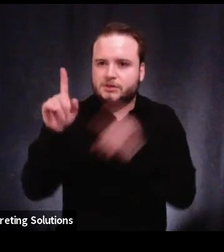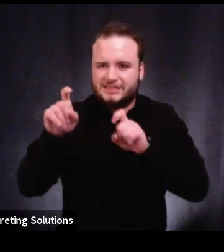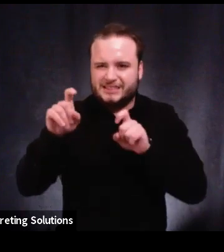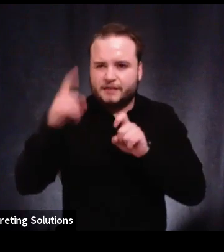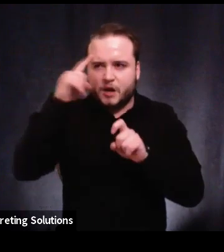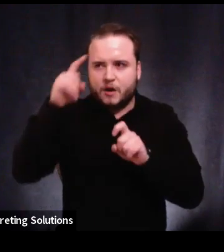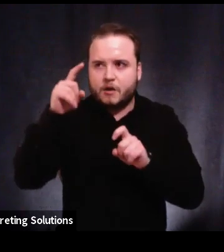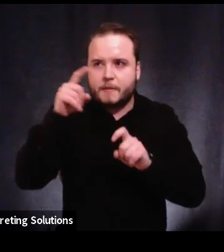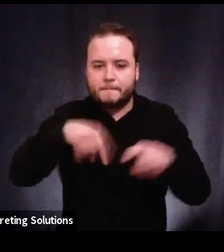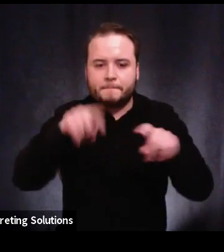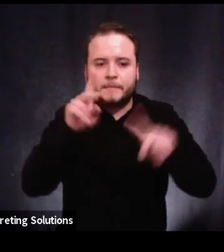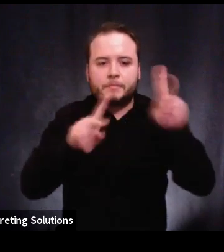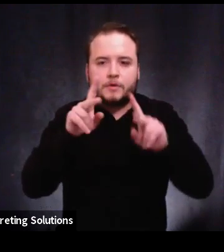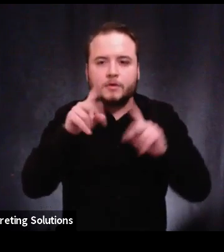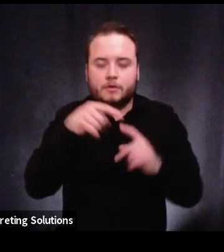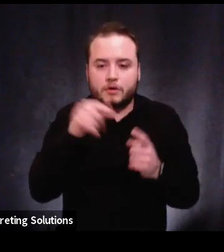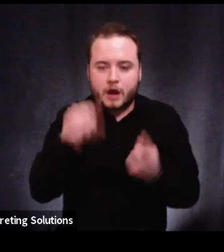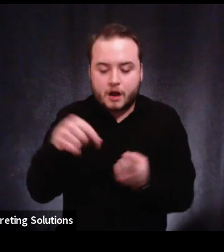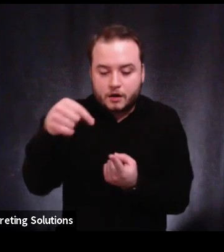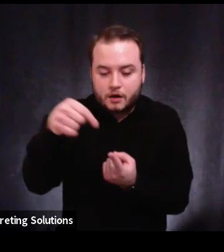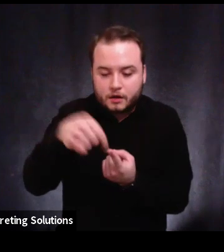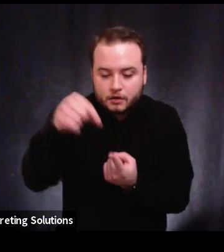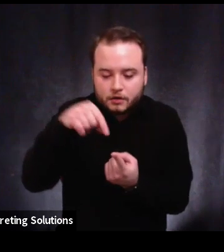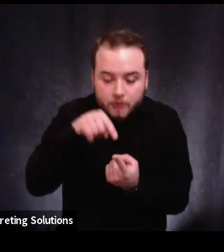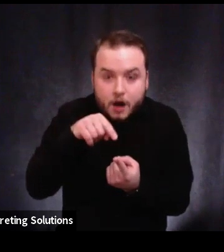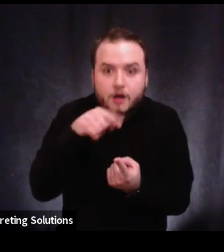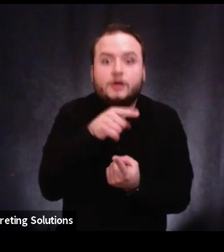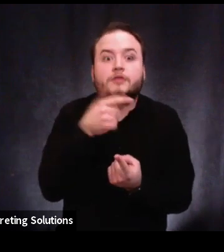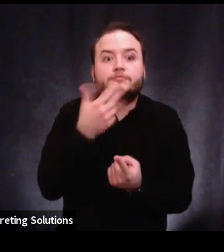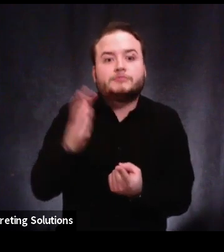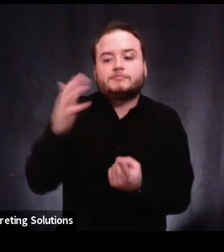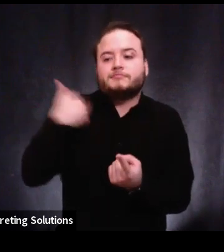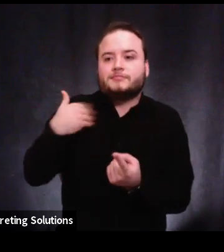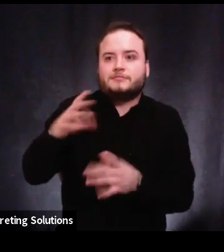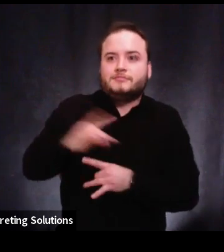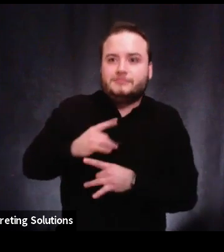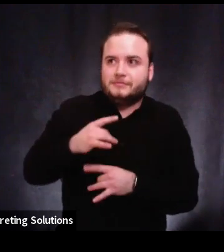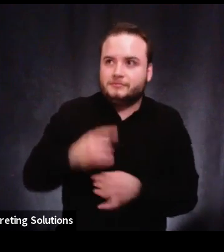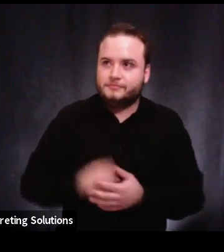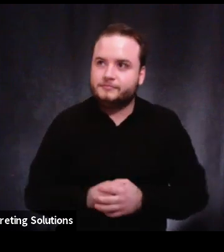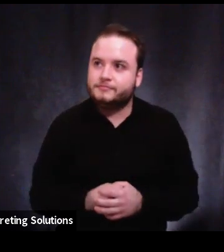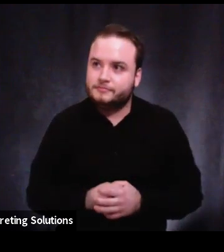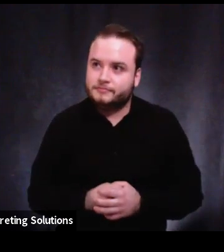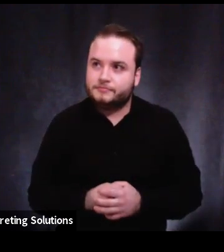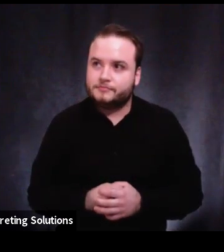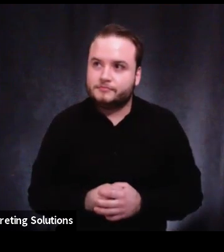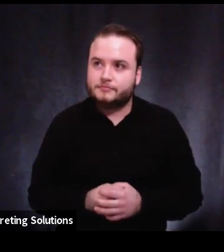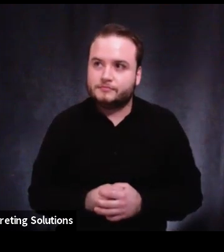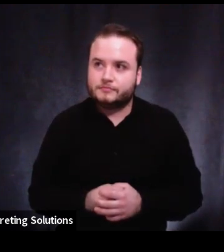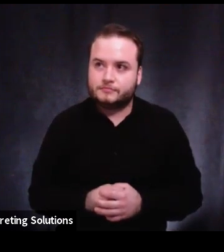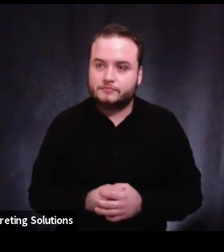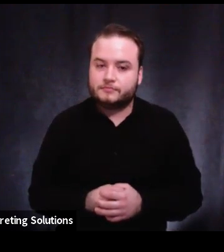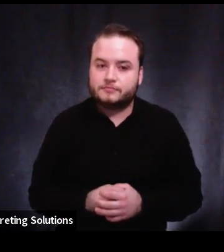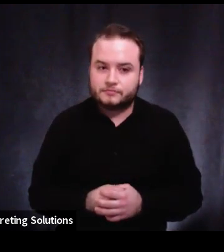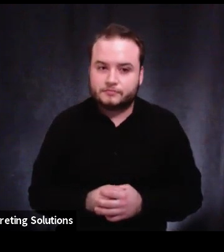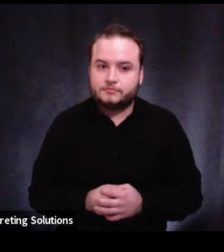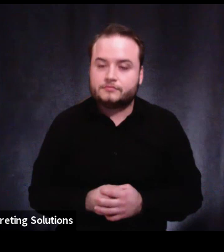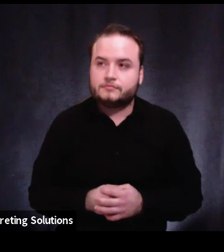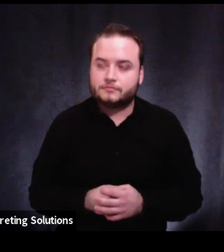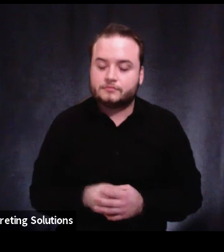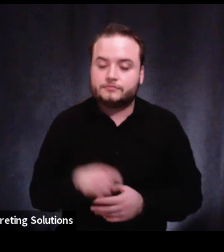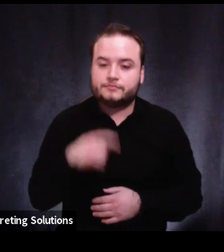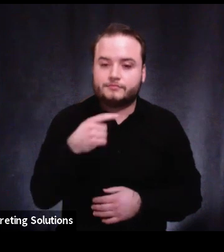Well, I think this is Commissioner Malcolm, as the governor has said, that's while we feel like that being in